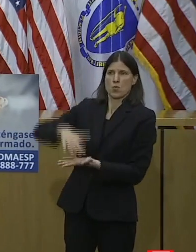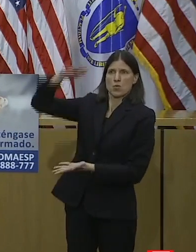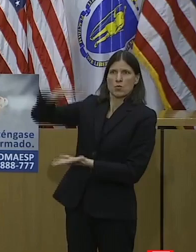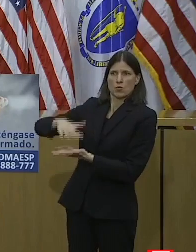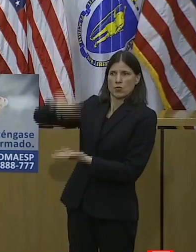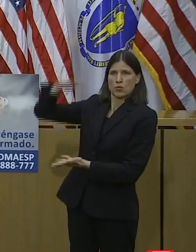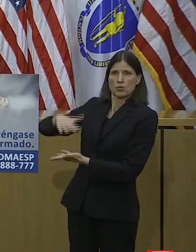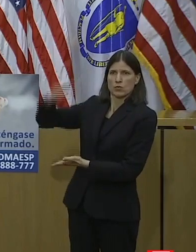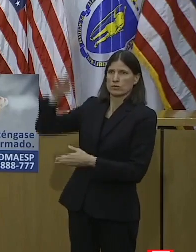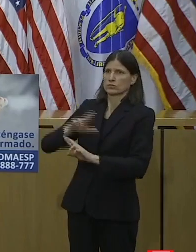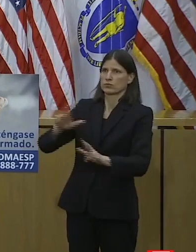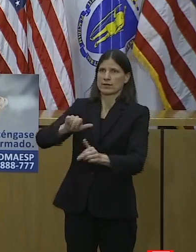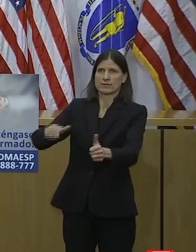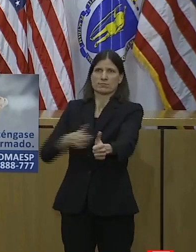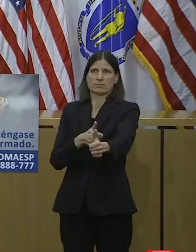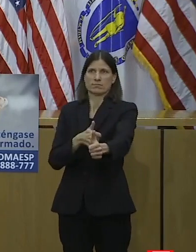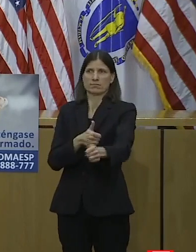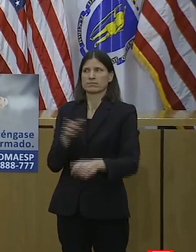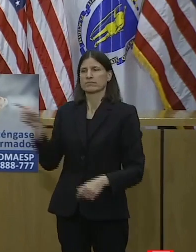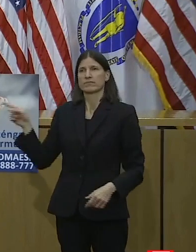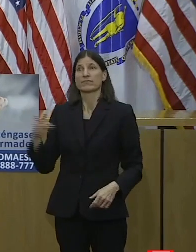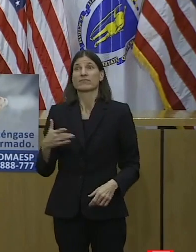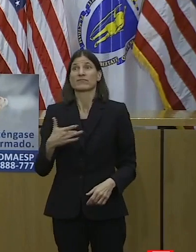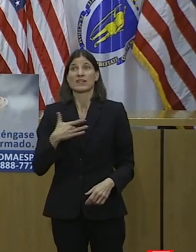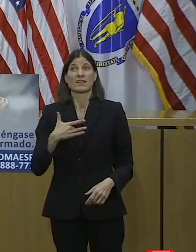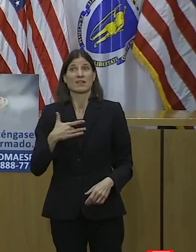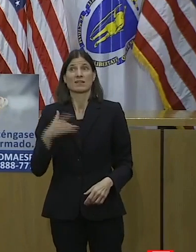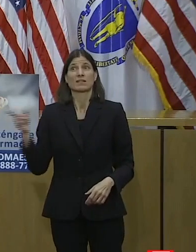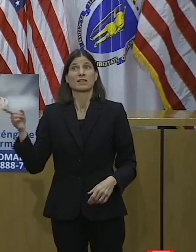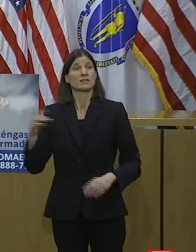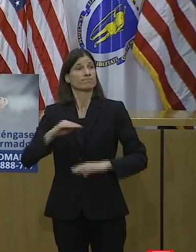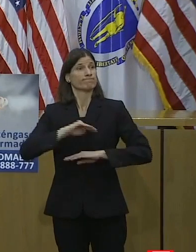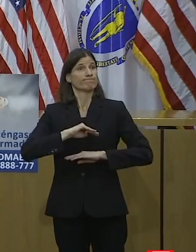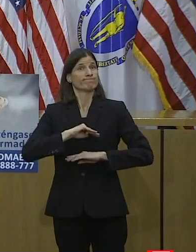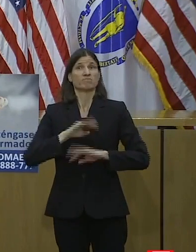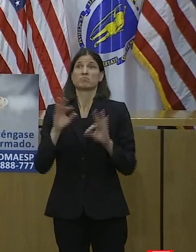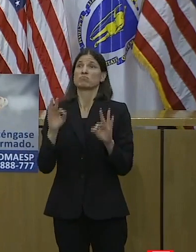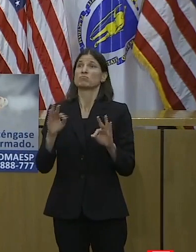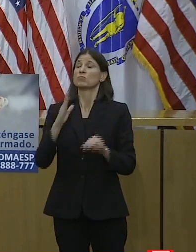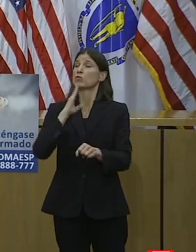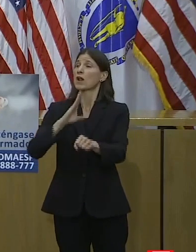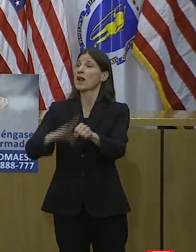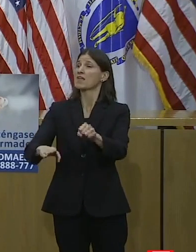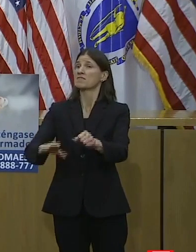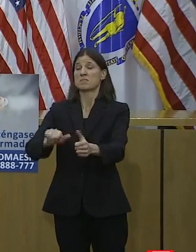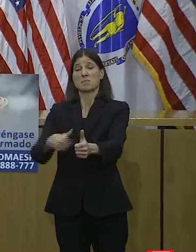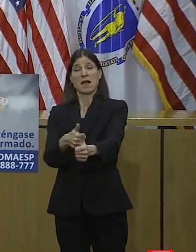never going to be comfortable that we have enough. I think, look,